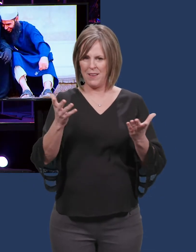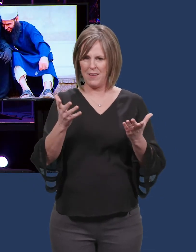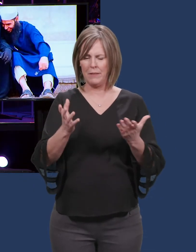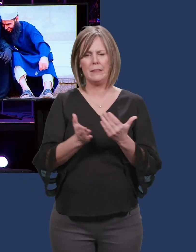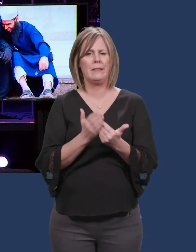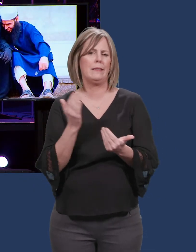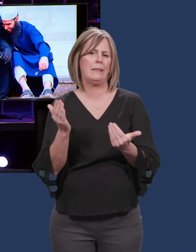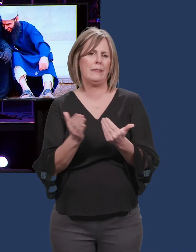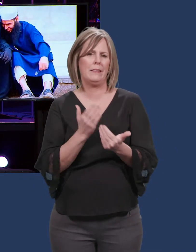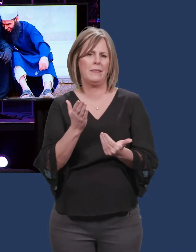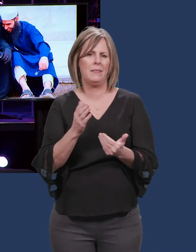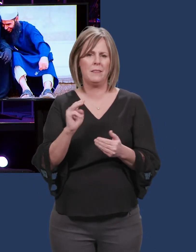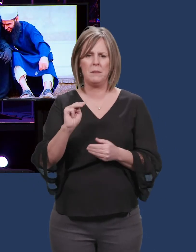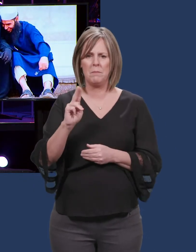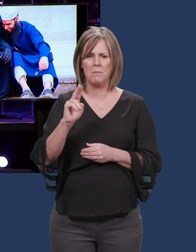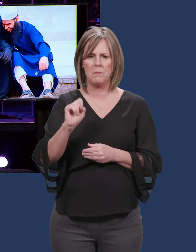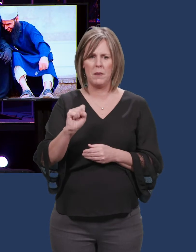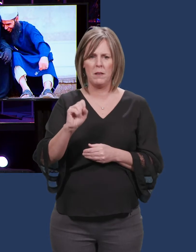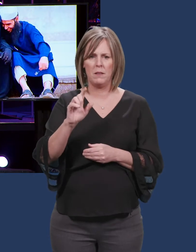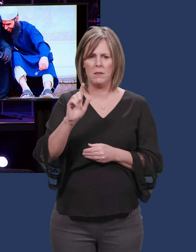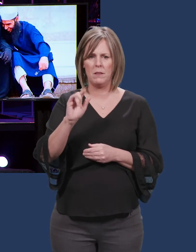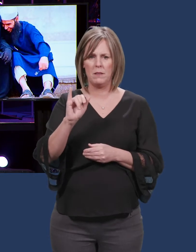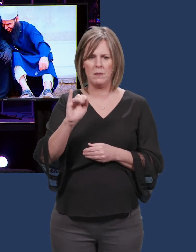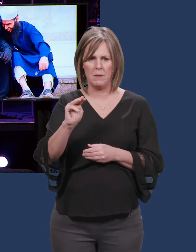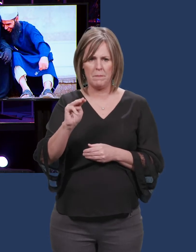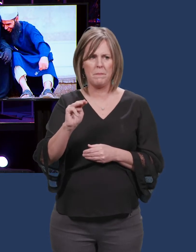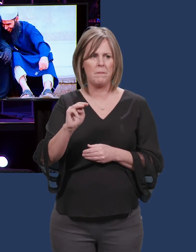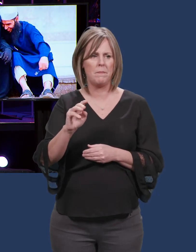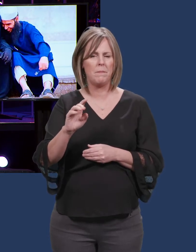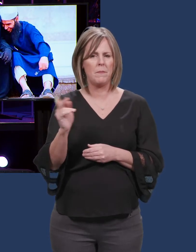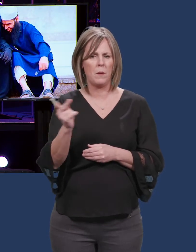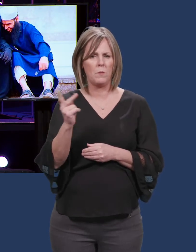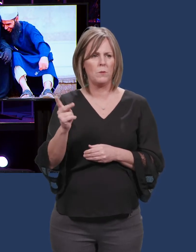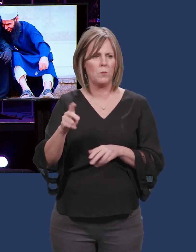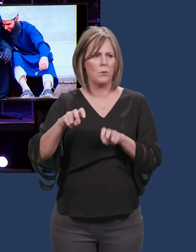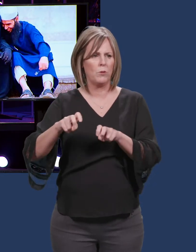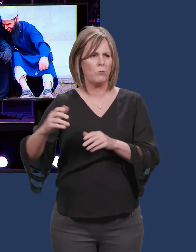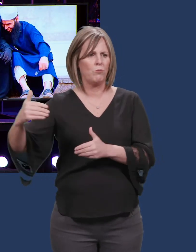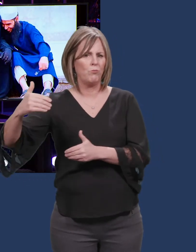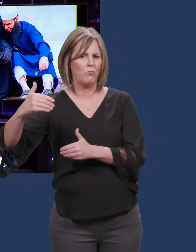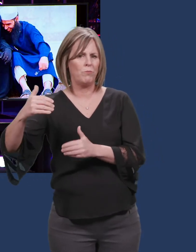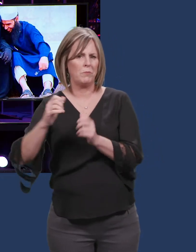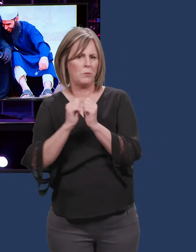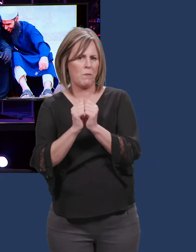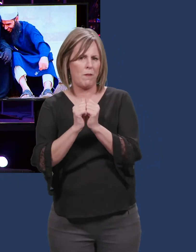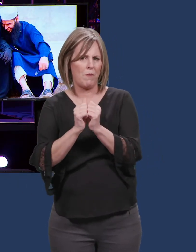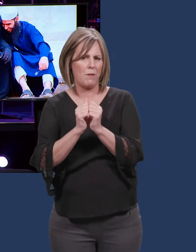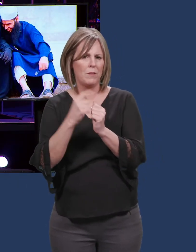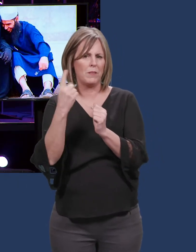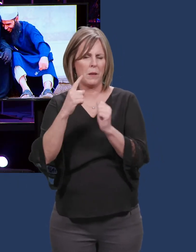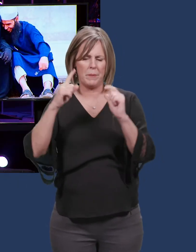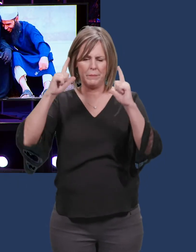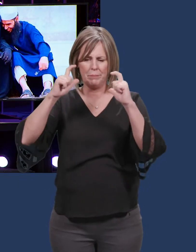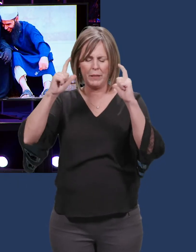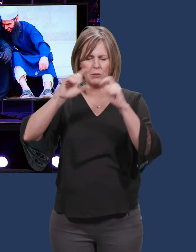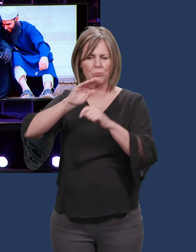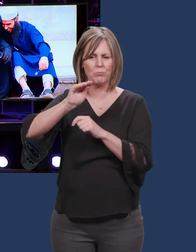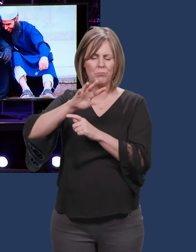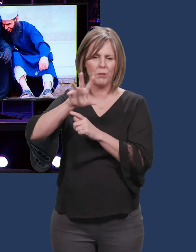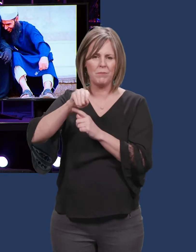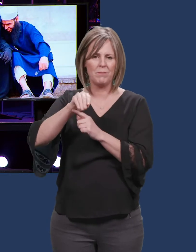easy. A Muslim couple sharing a personal moment when someone snaps their picture. And of course, you can